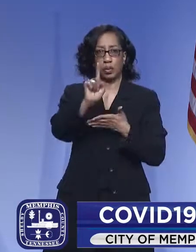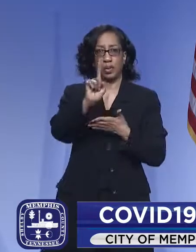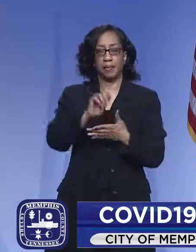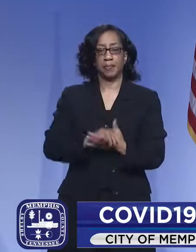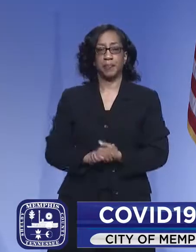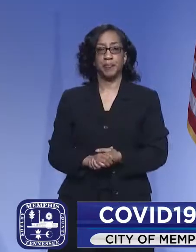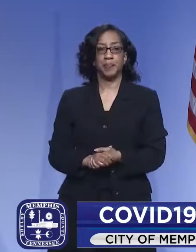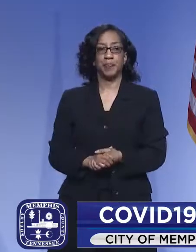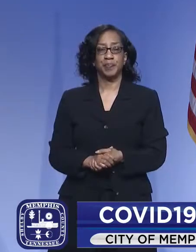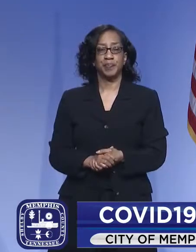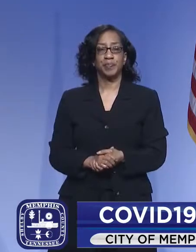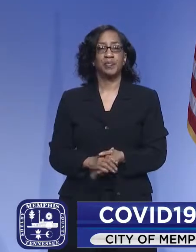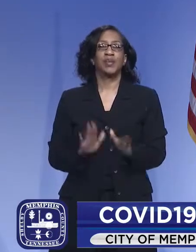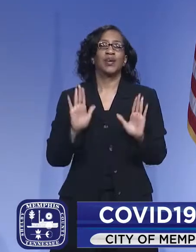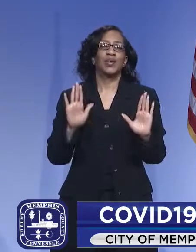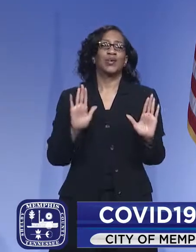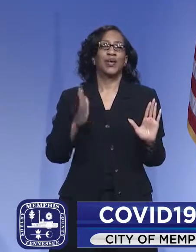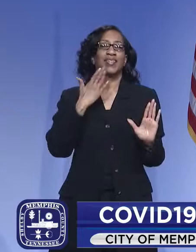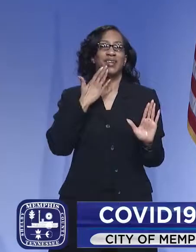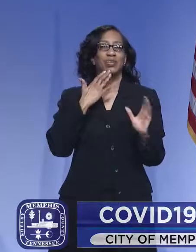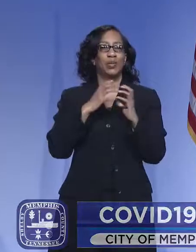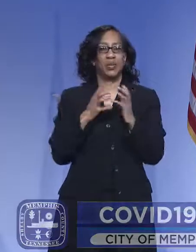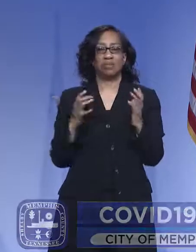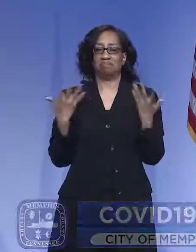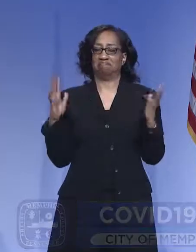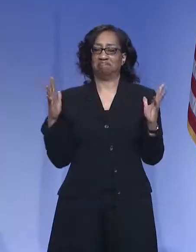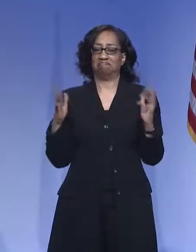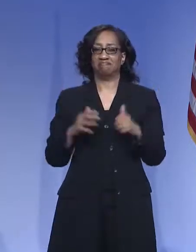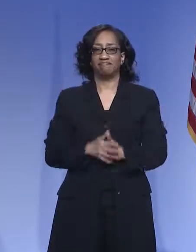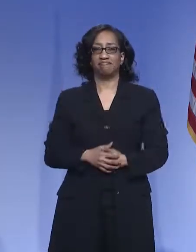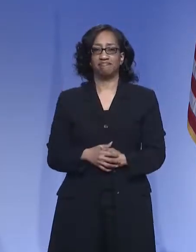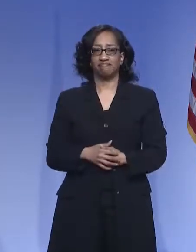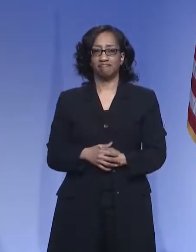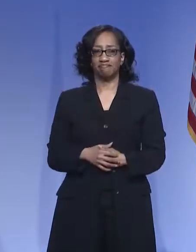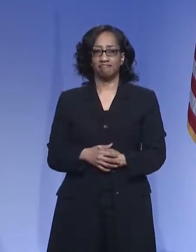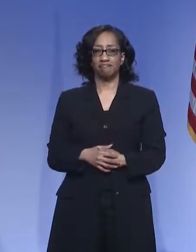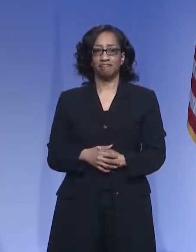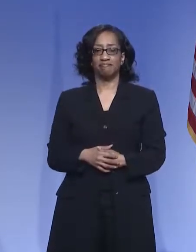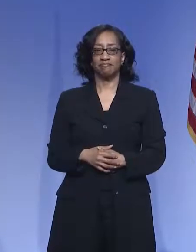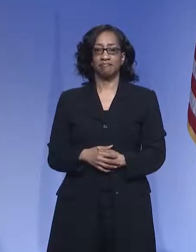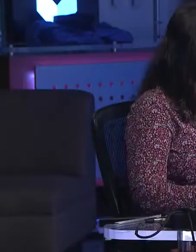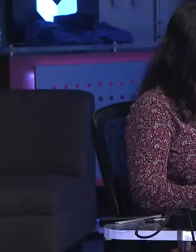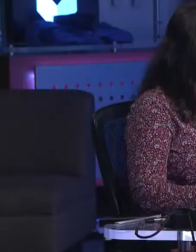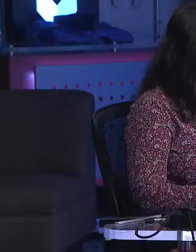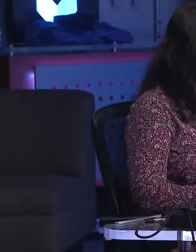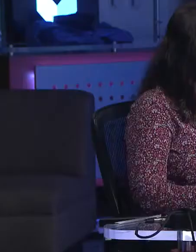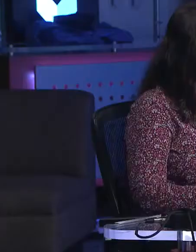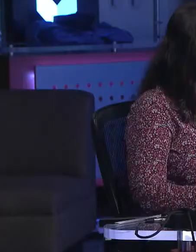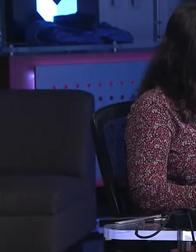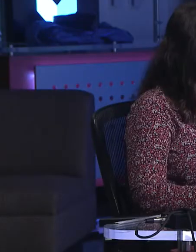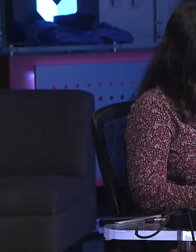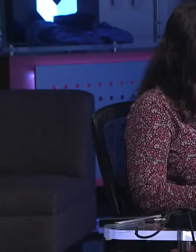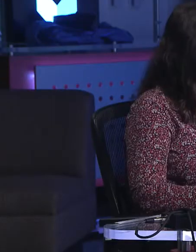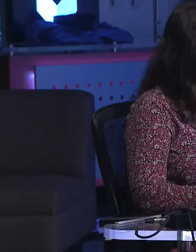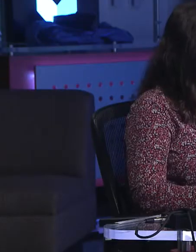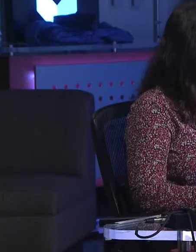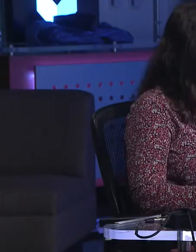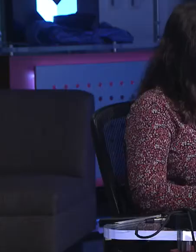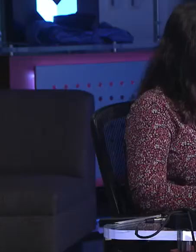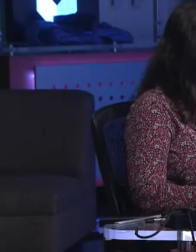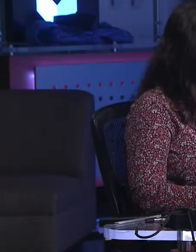Great. Thank you so much. I don't have a follow-up. Thank you. Hannah Grabenstein, MLK 50.